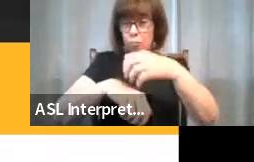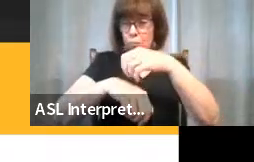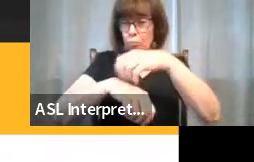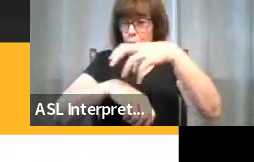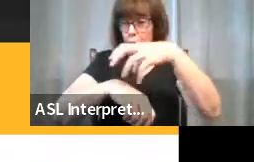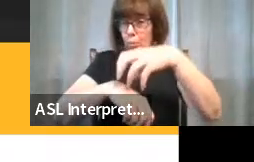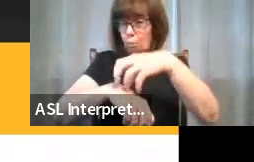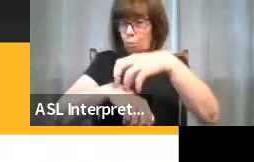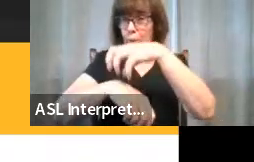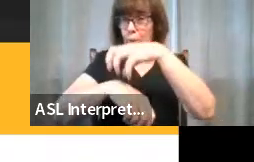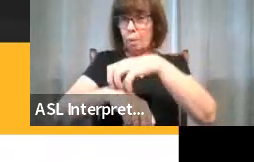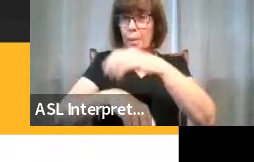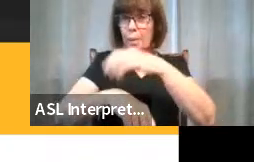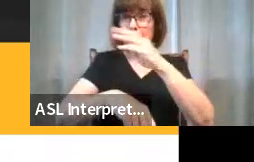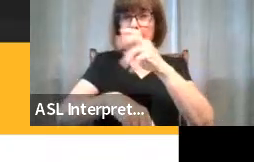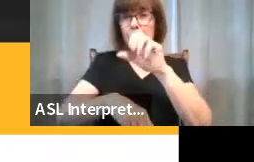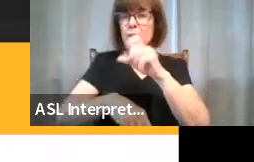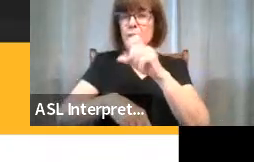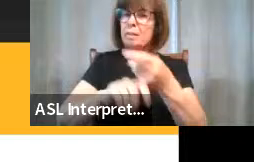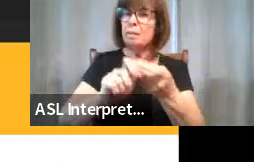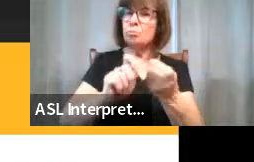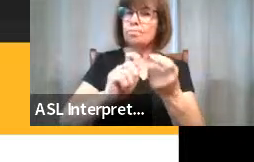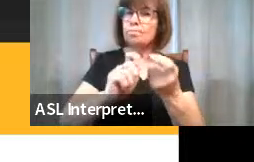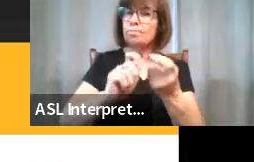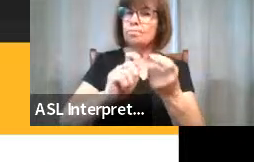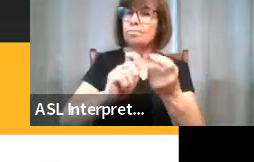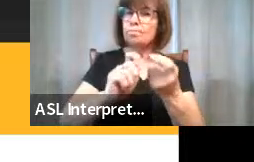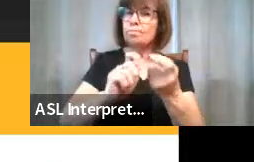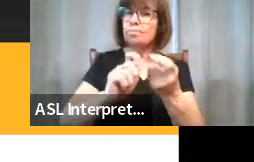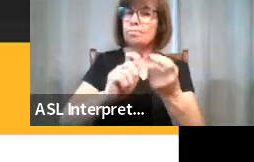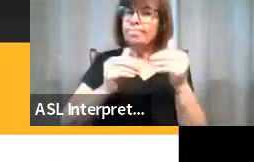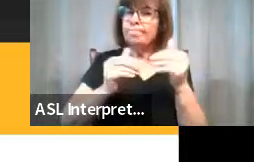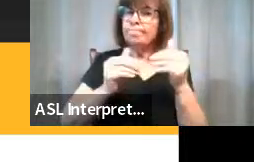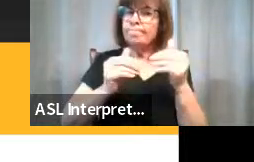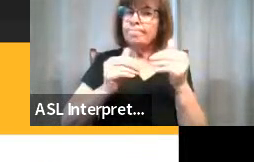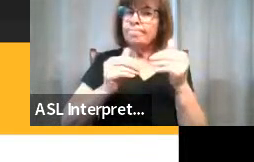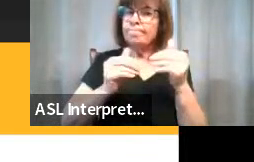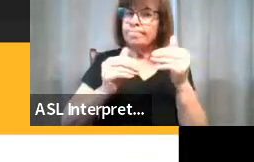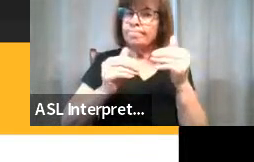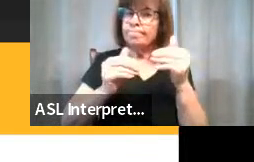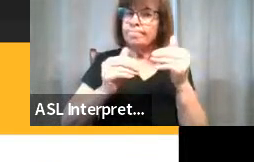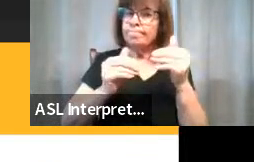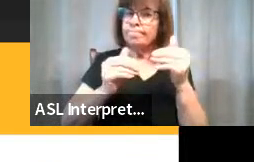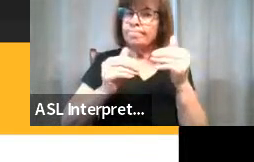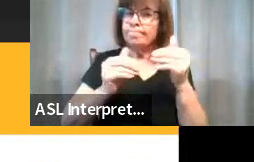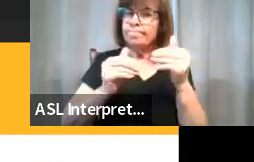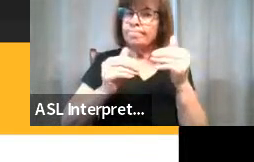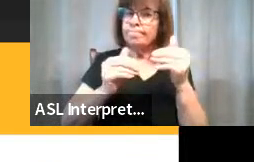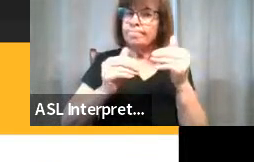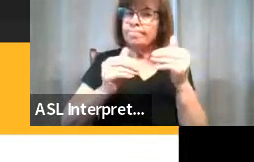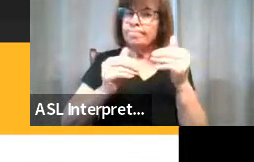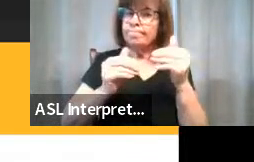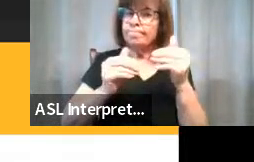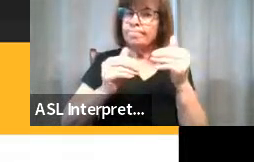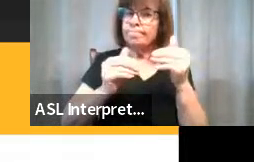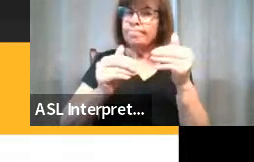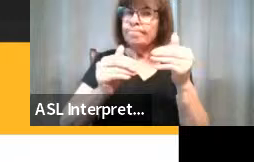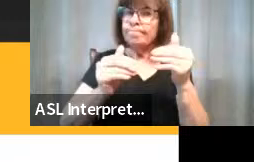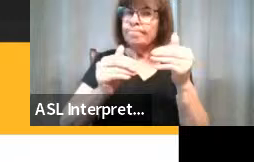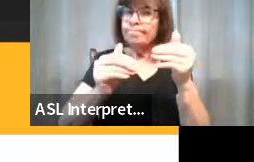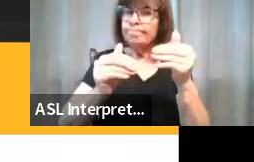Many patients report that the rash can be painful or itchy. Next slide.